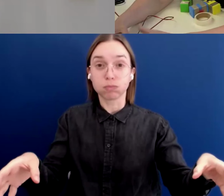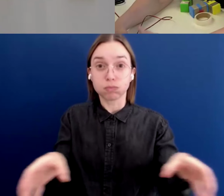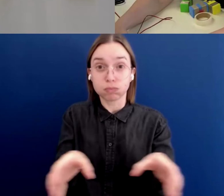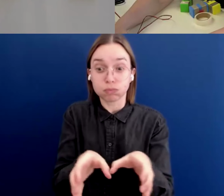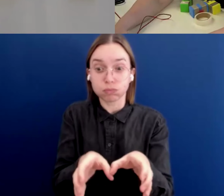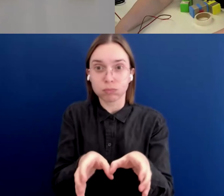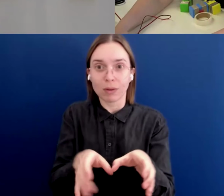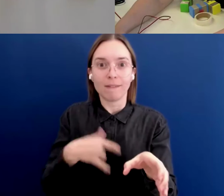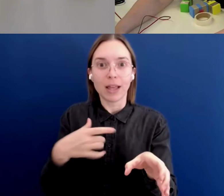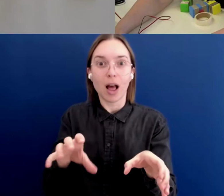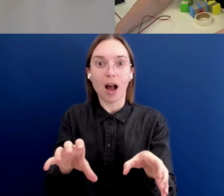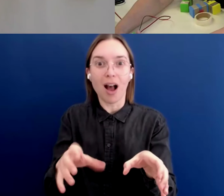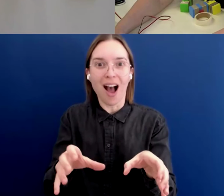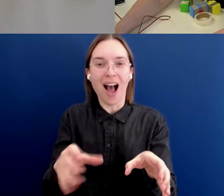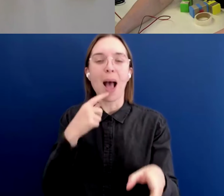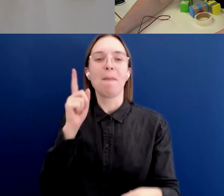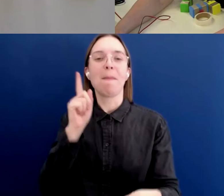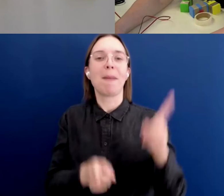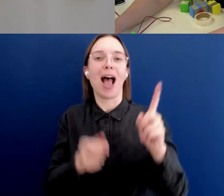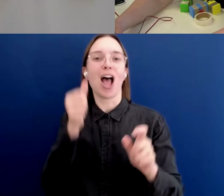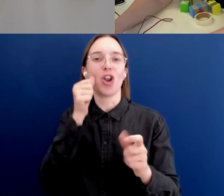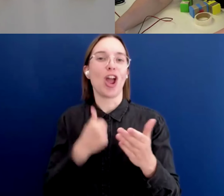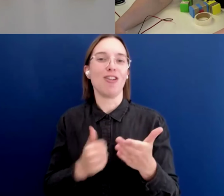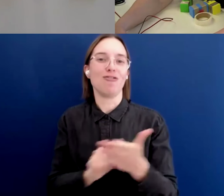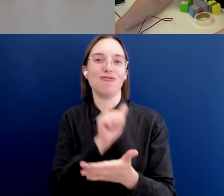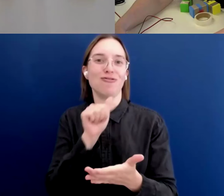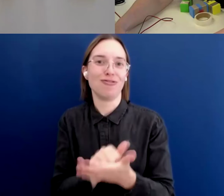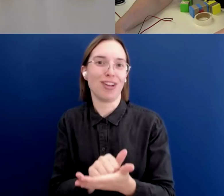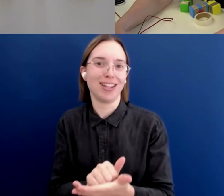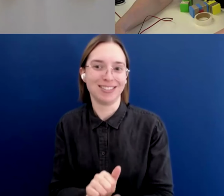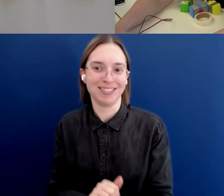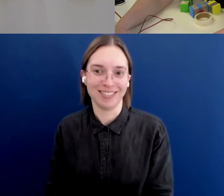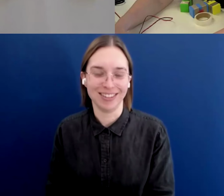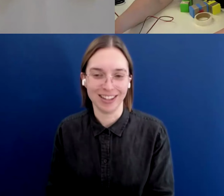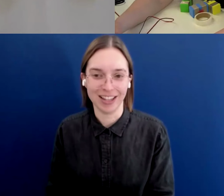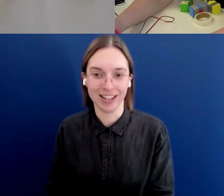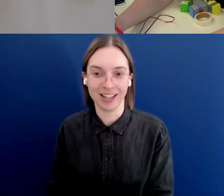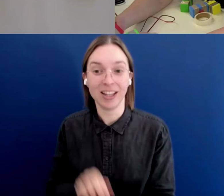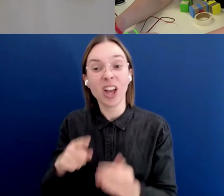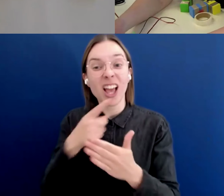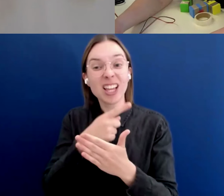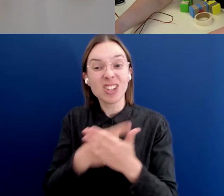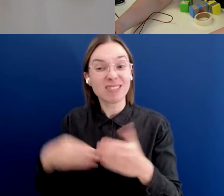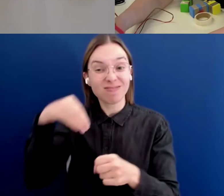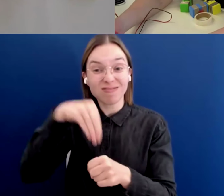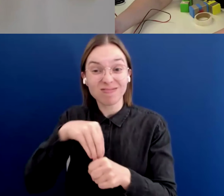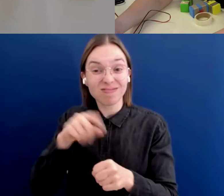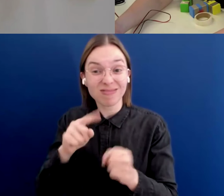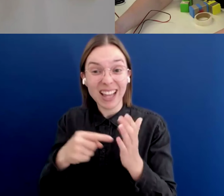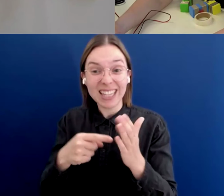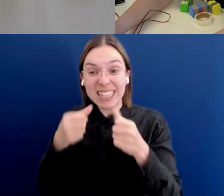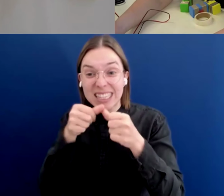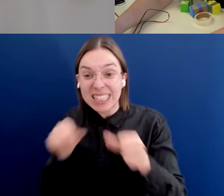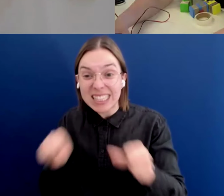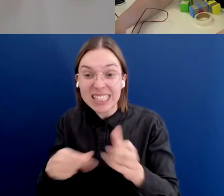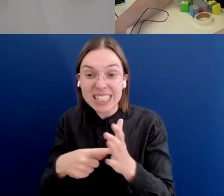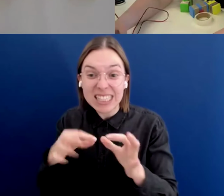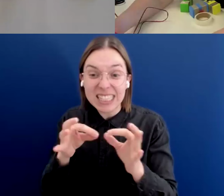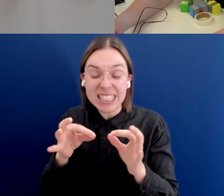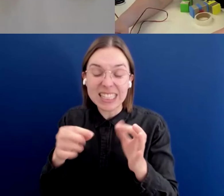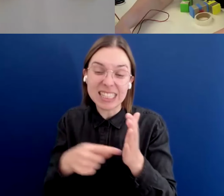tape and the block and the components. And so blind children can make the vibration motor